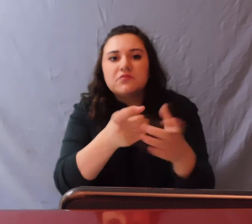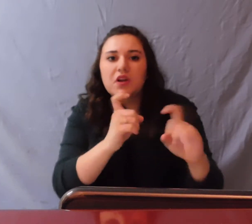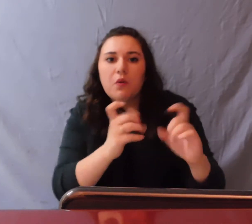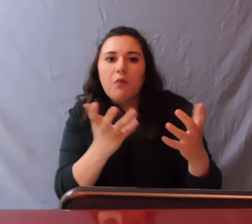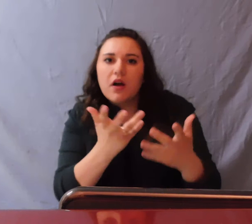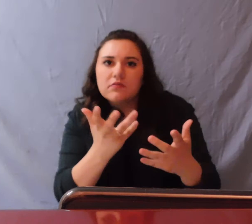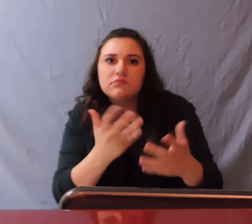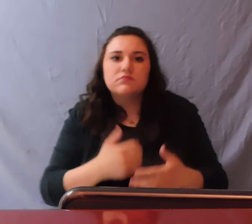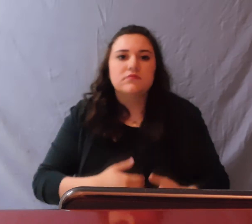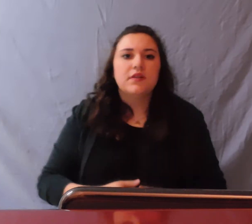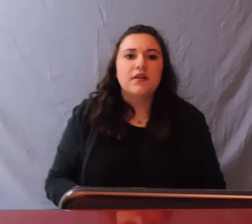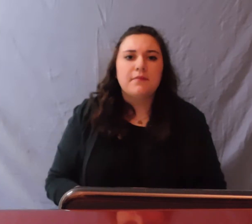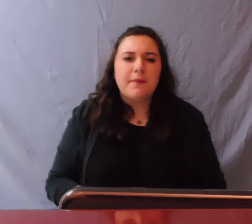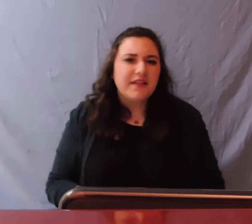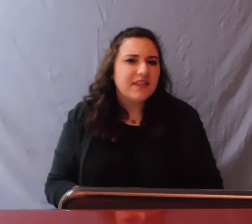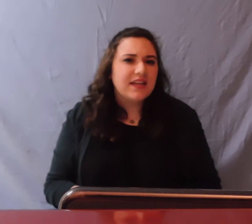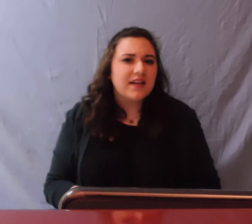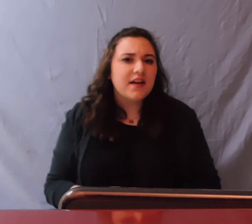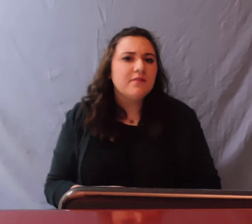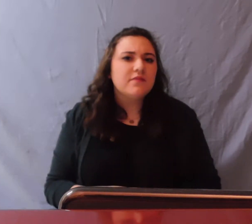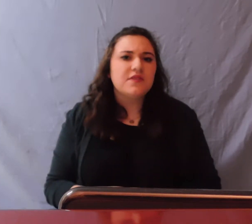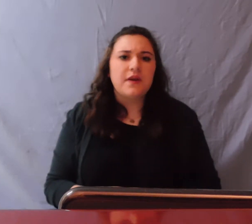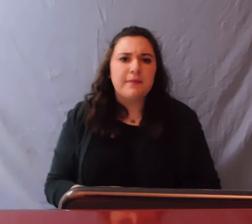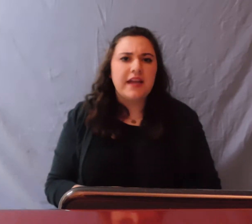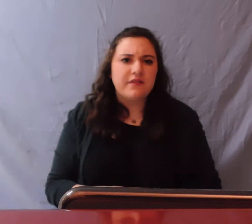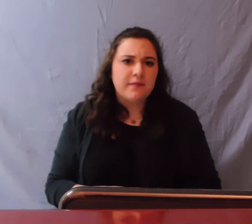Yes. My monthly income, so what I make every month?